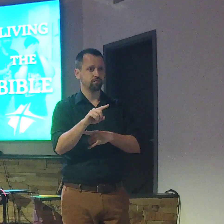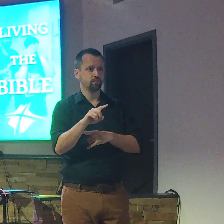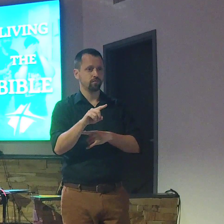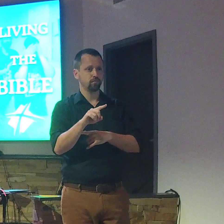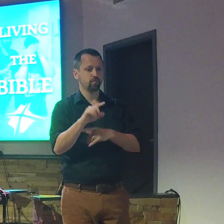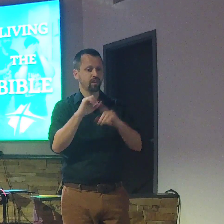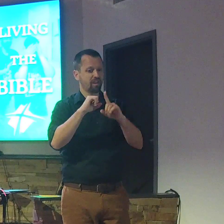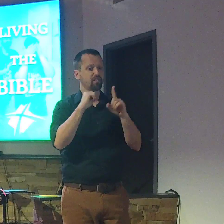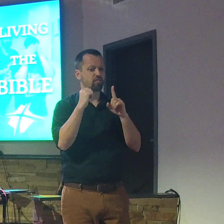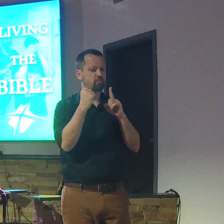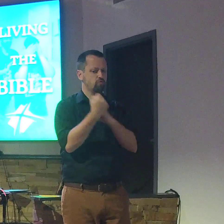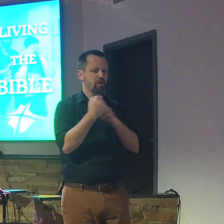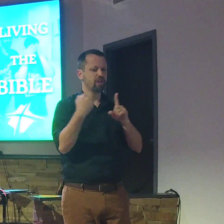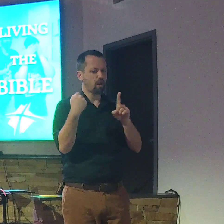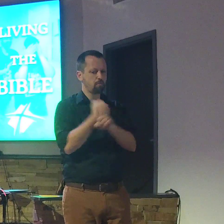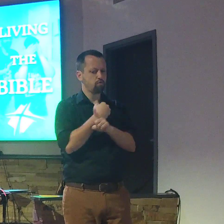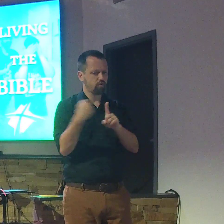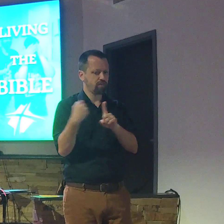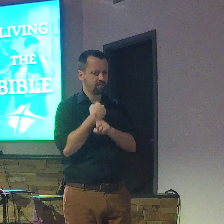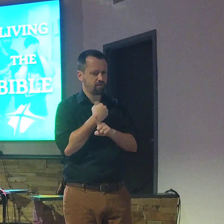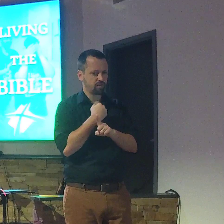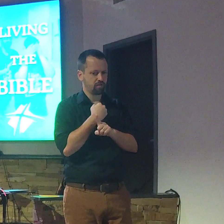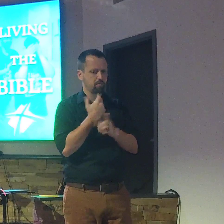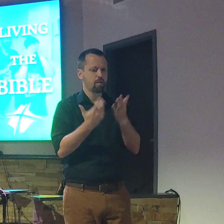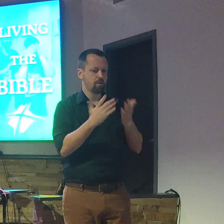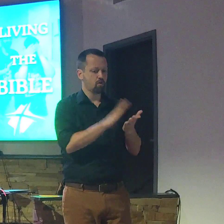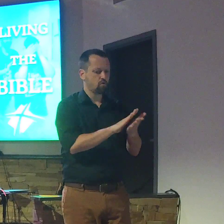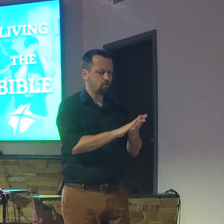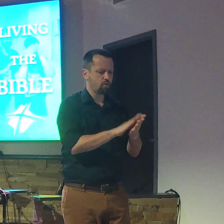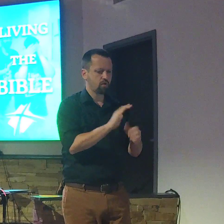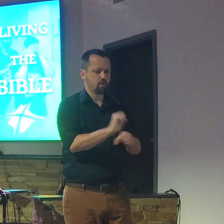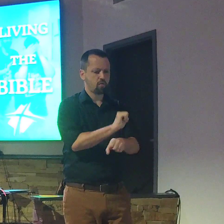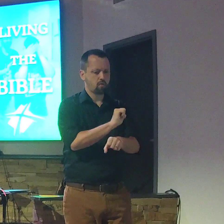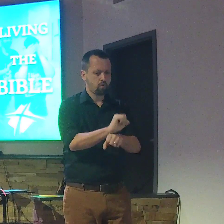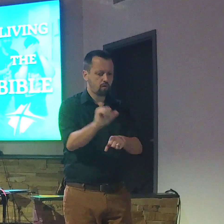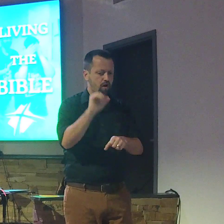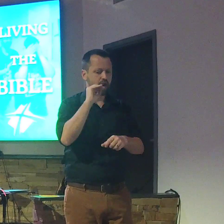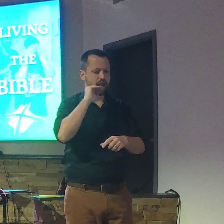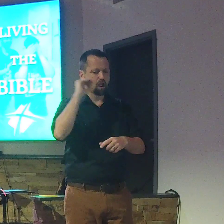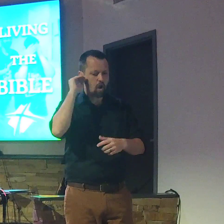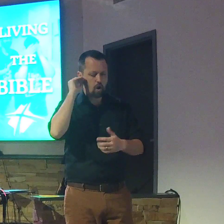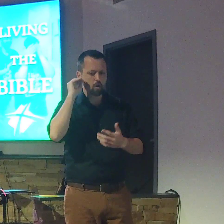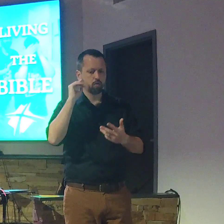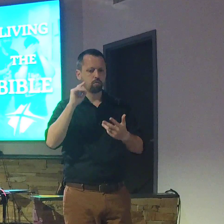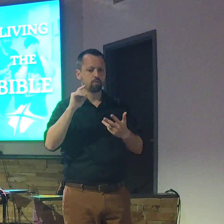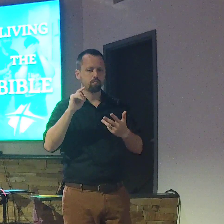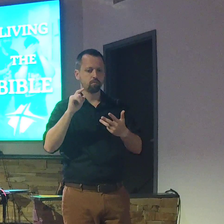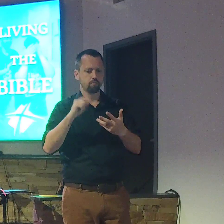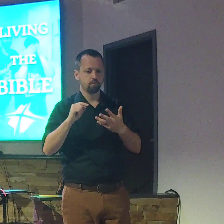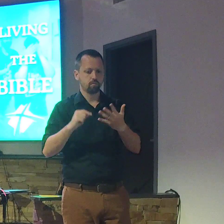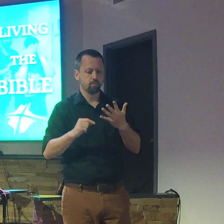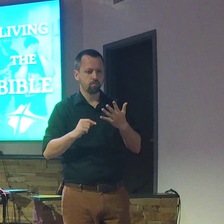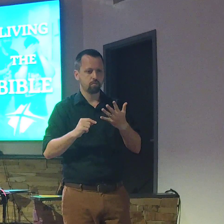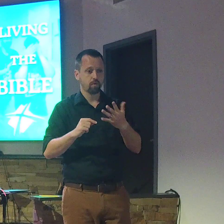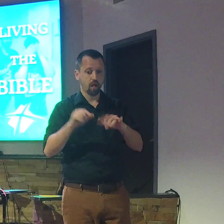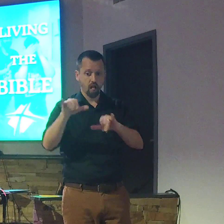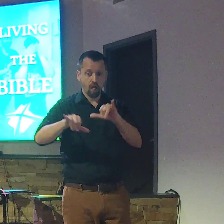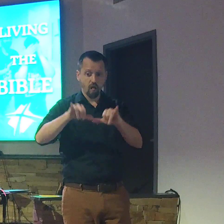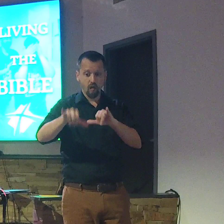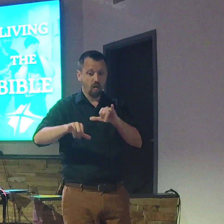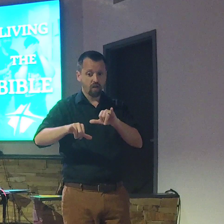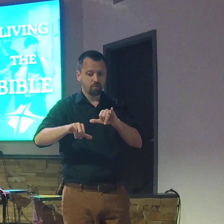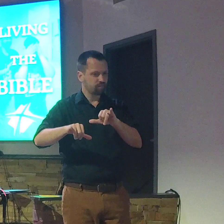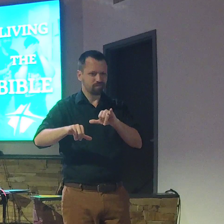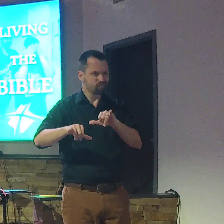abusive situation at school, at work, at home, don't stay in that